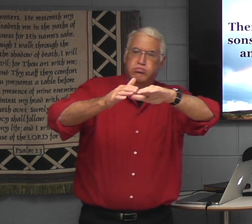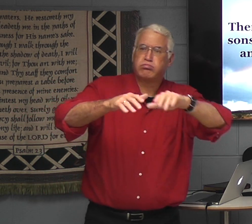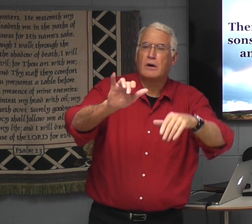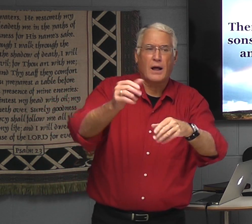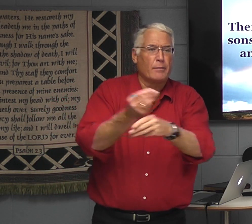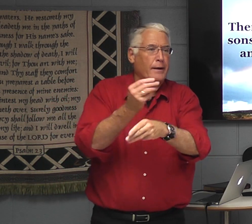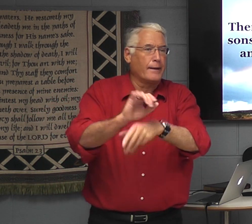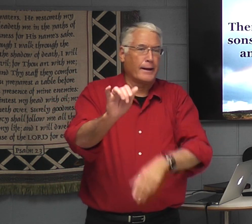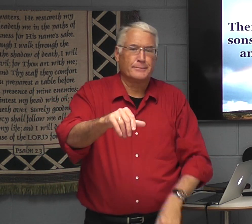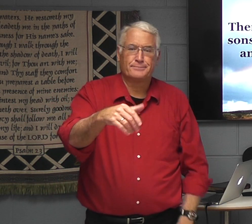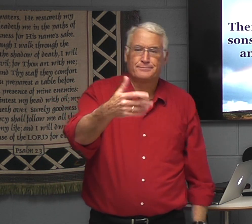Spread about.